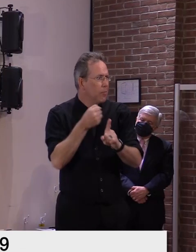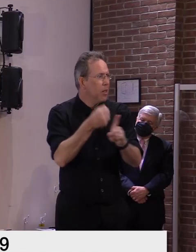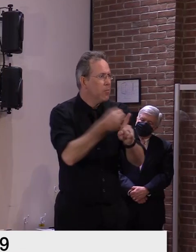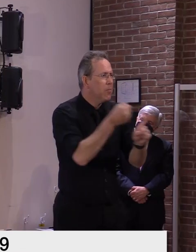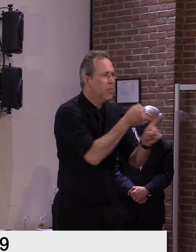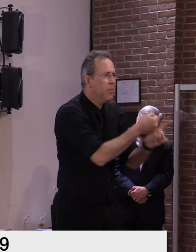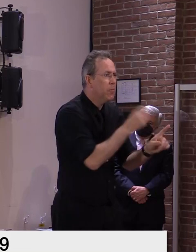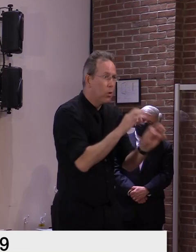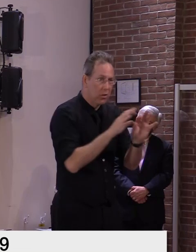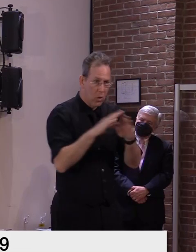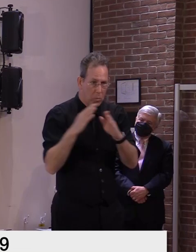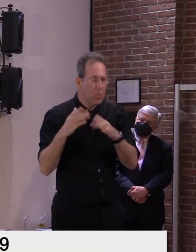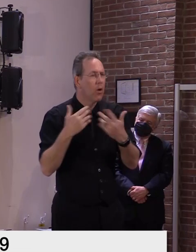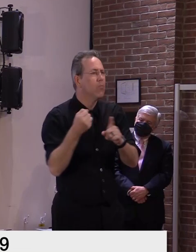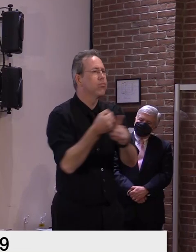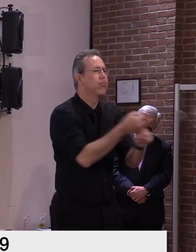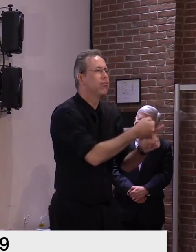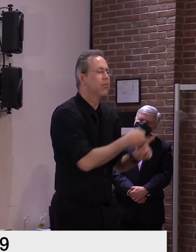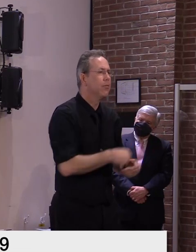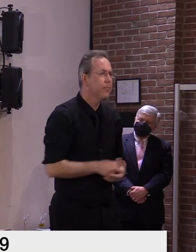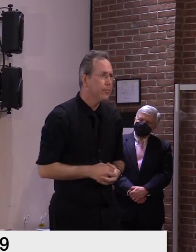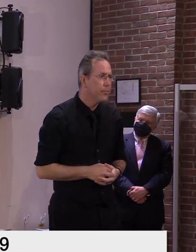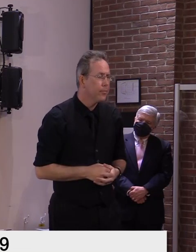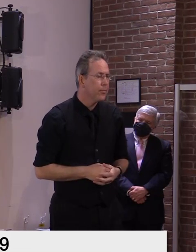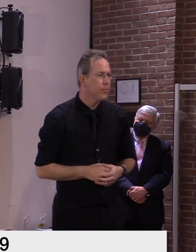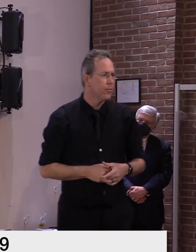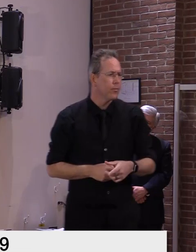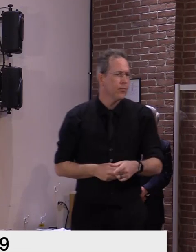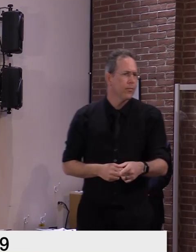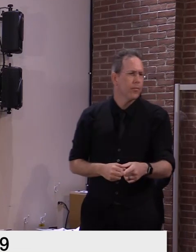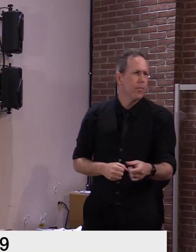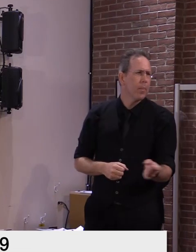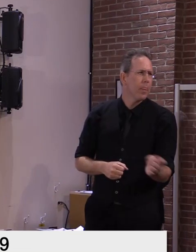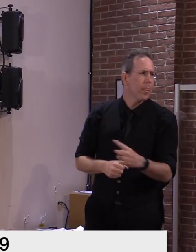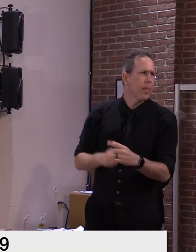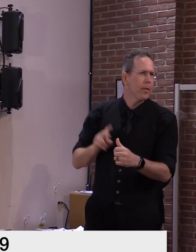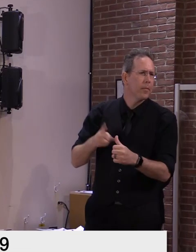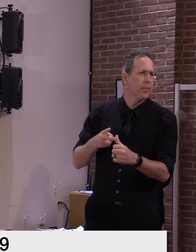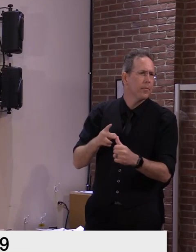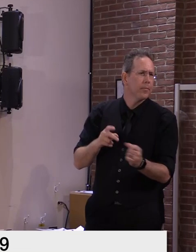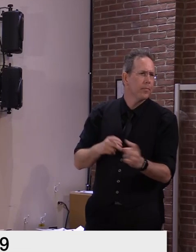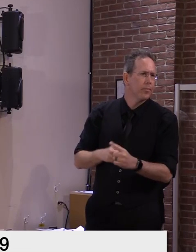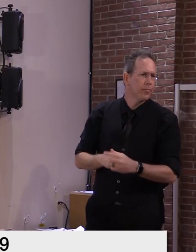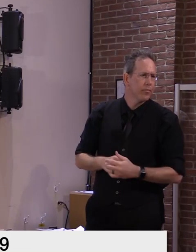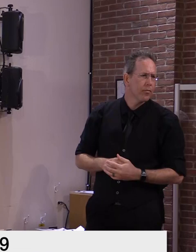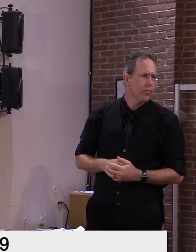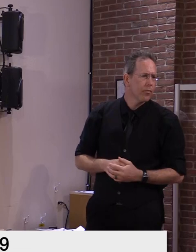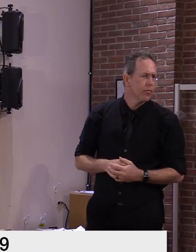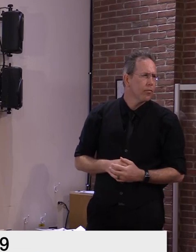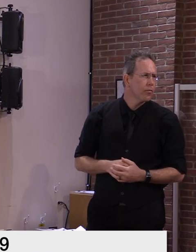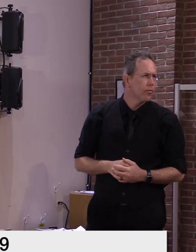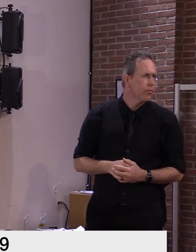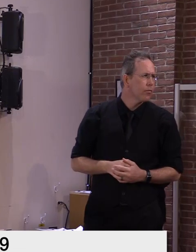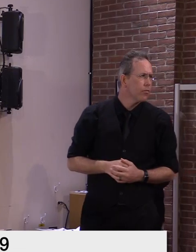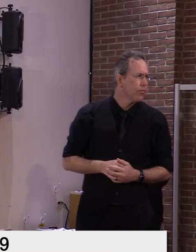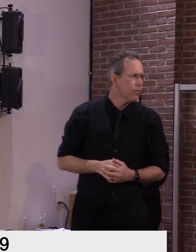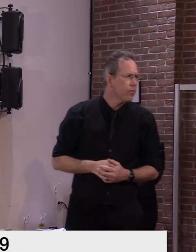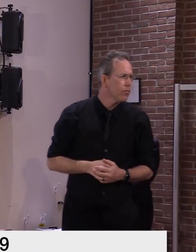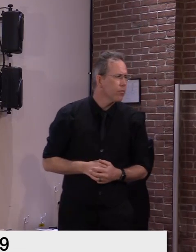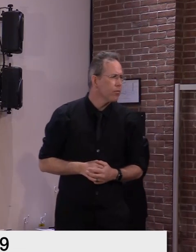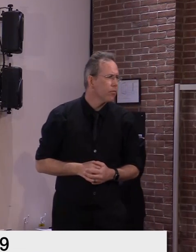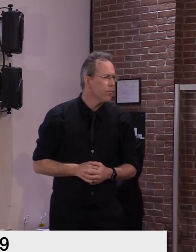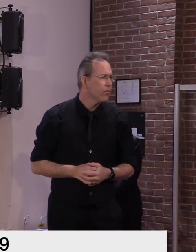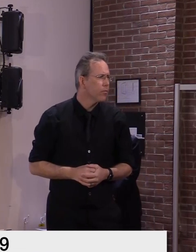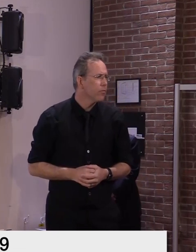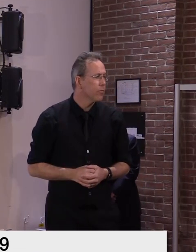And I also wanted to ask about a portion of the American Rescue Plan funding proposal you had